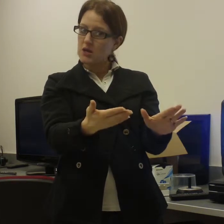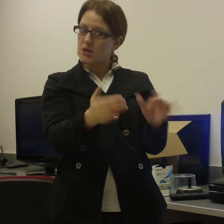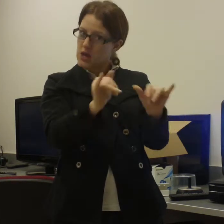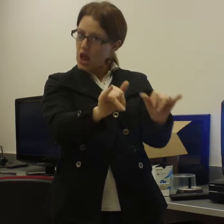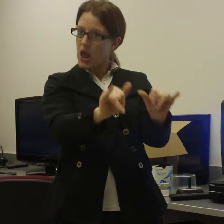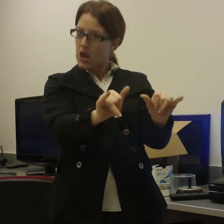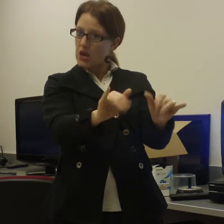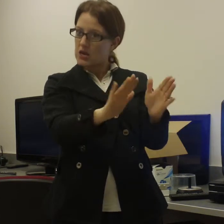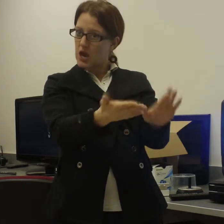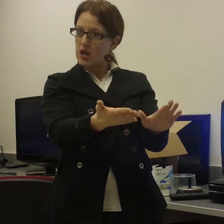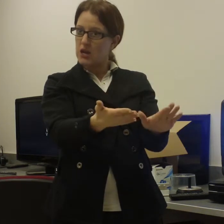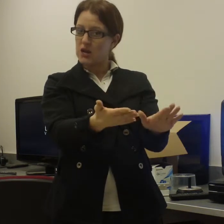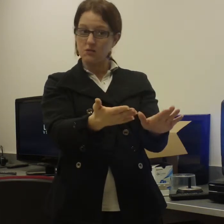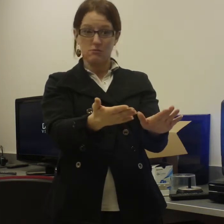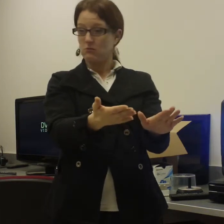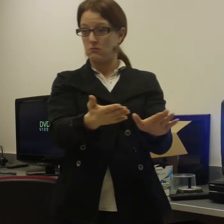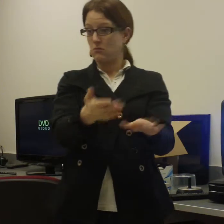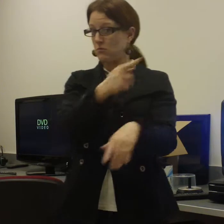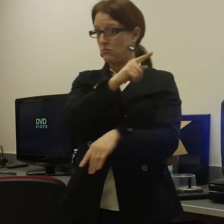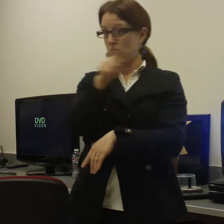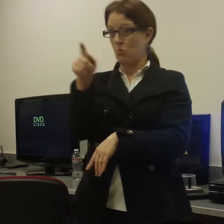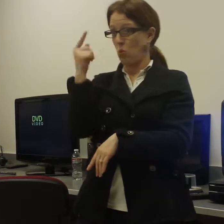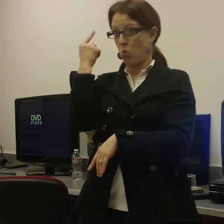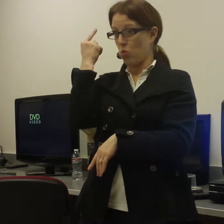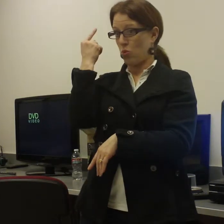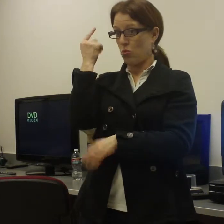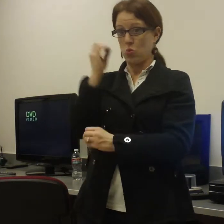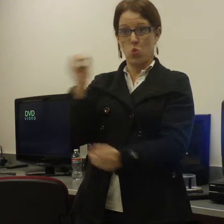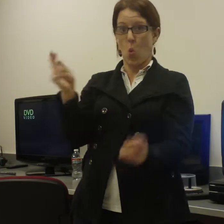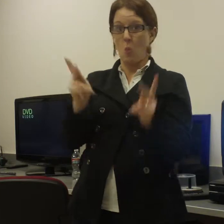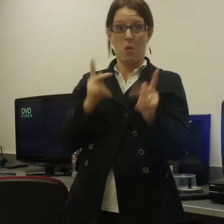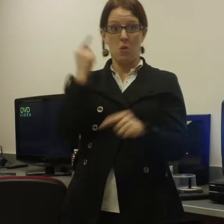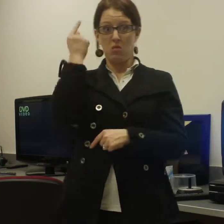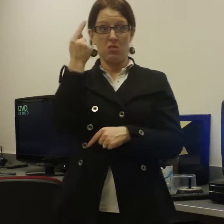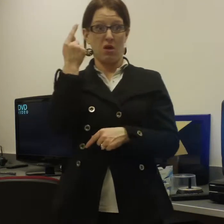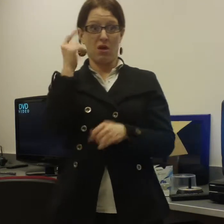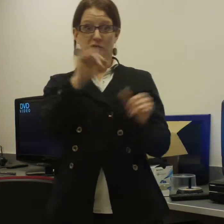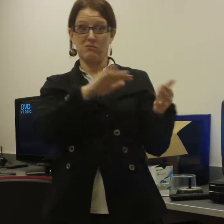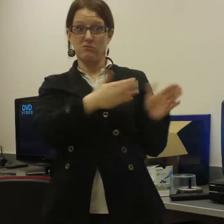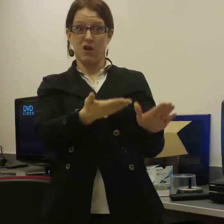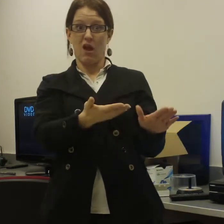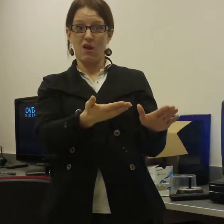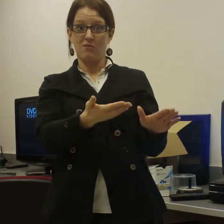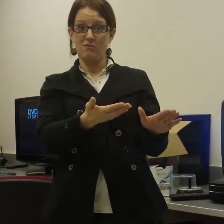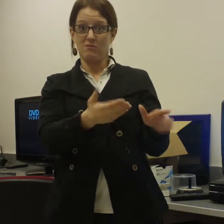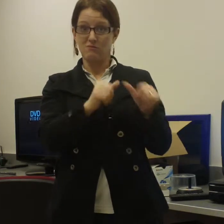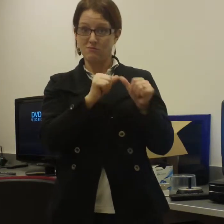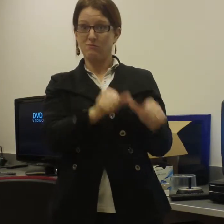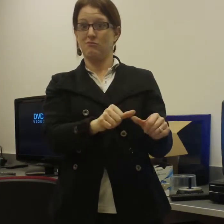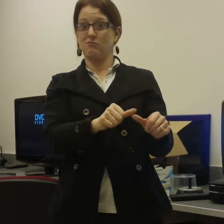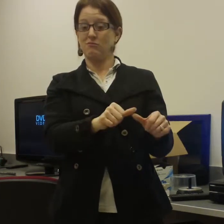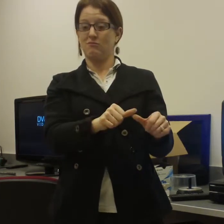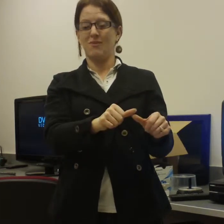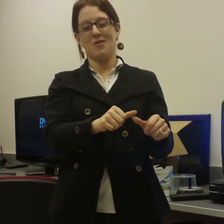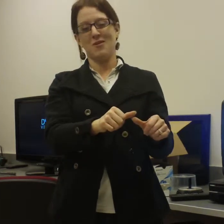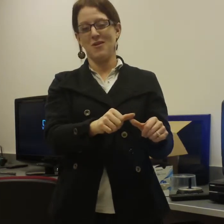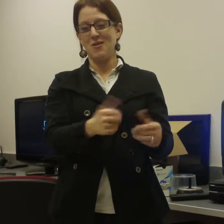Nobody thinks he stayed dead? Okay. Obviously not, because they don't like to put sad stories like this inside the textbooks. Alright, and